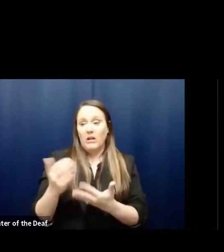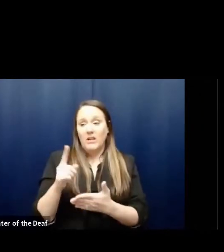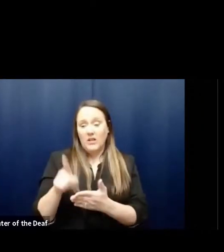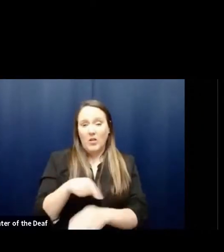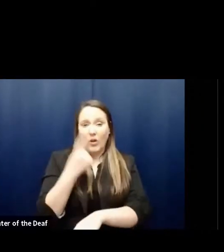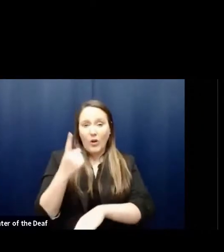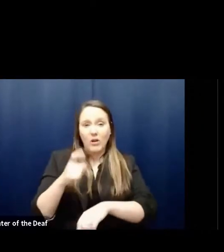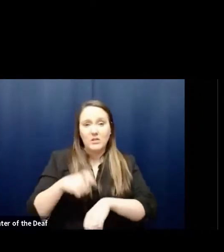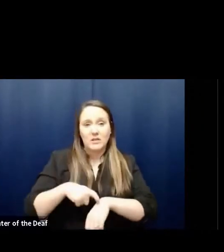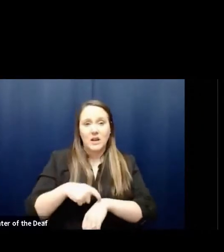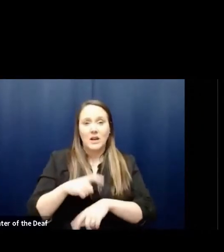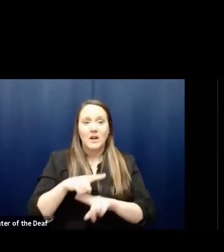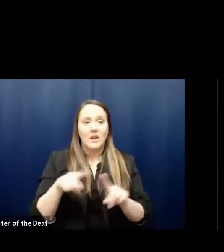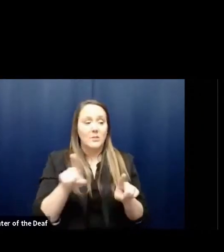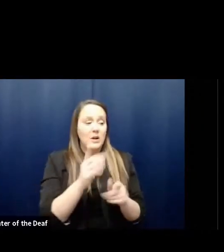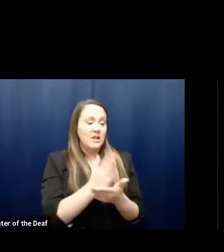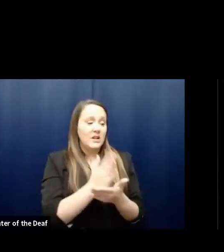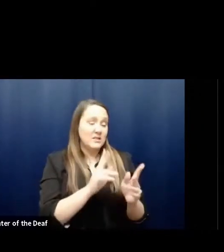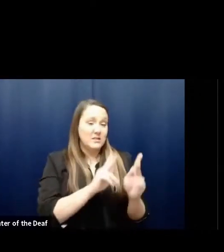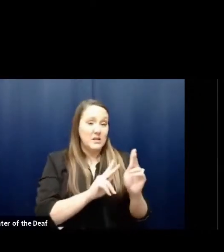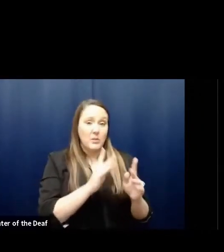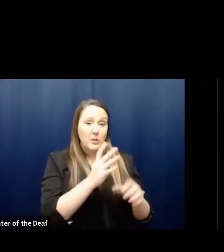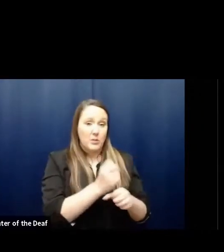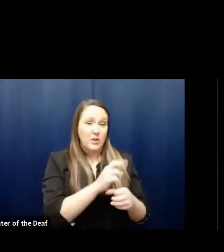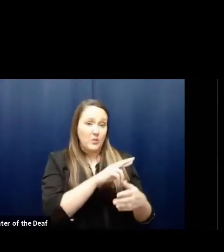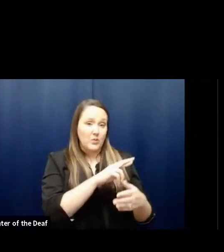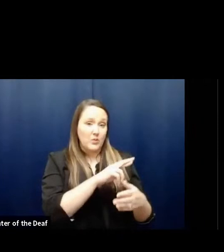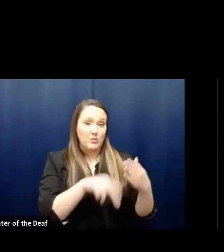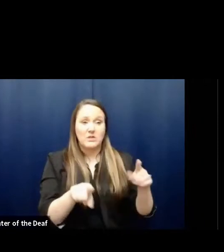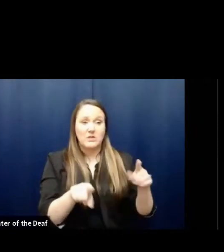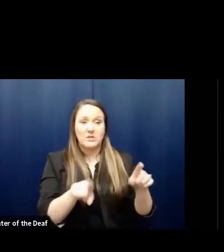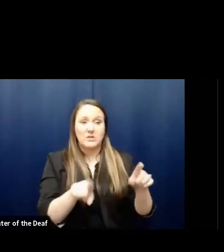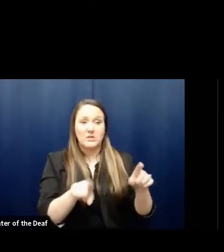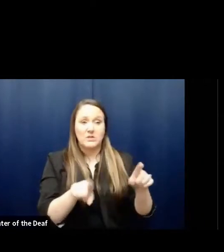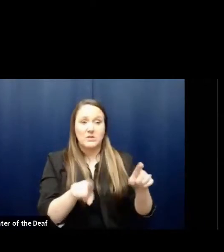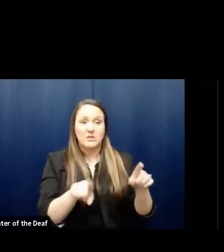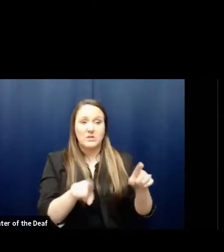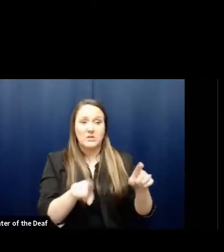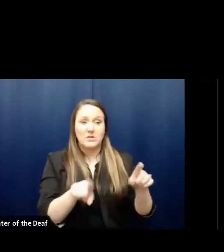also people that get it in the same day as well. So there is a balance there still.